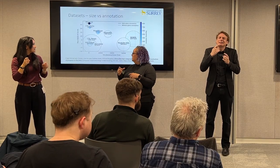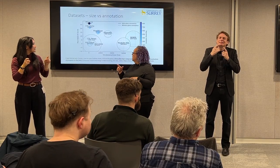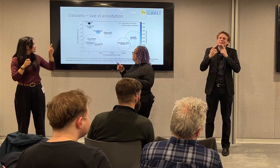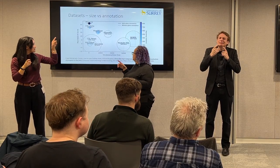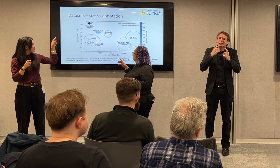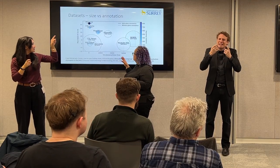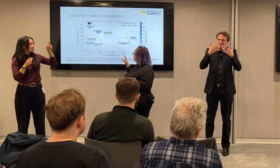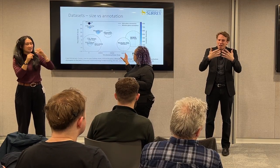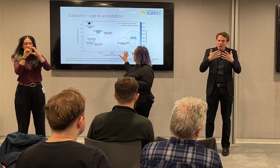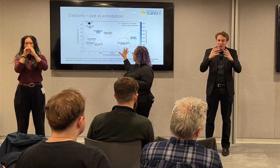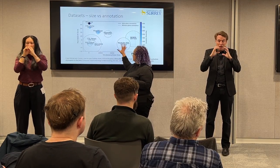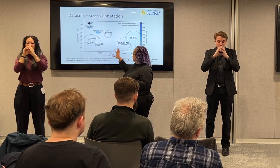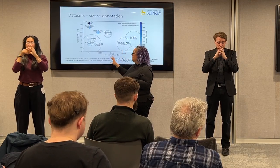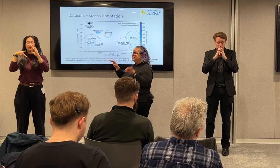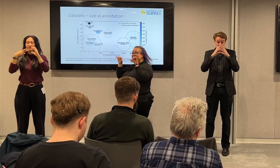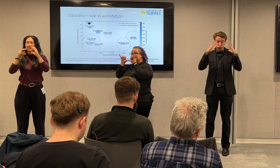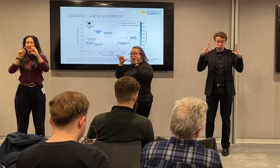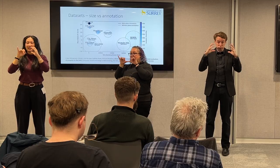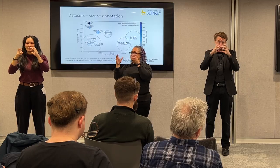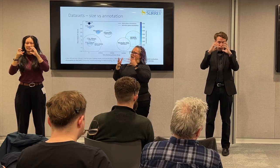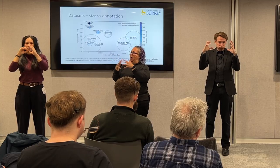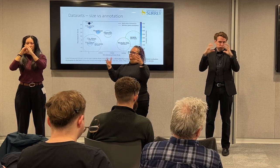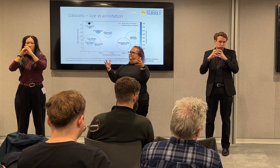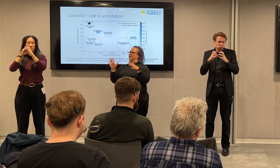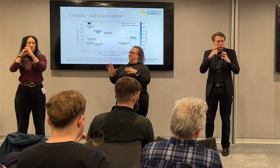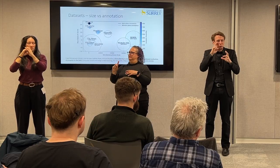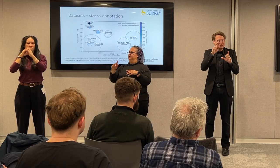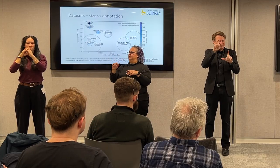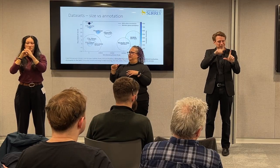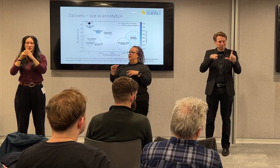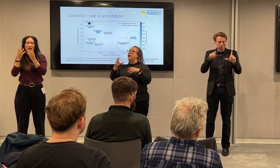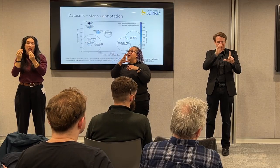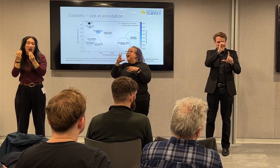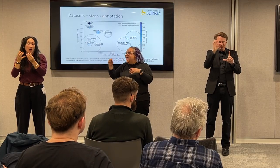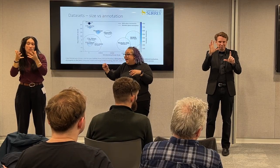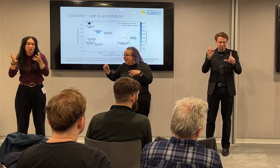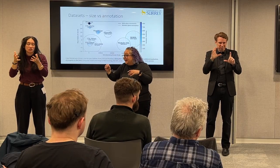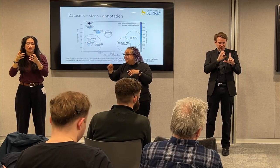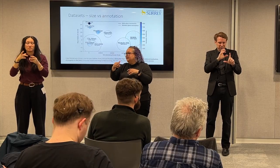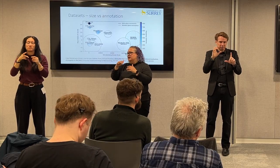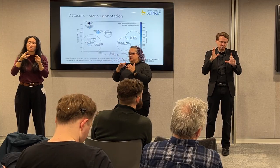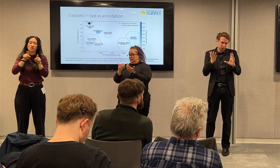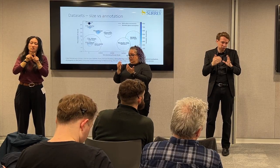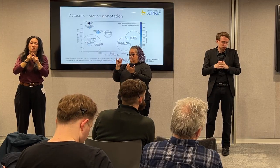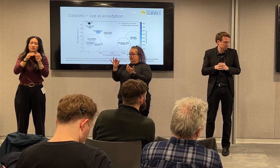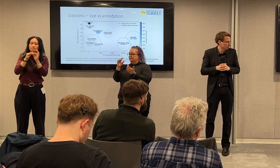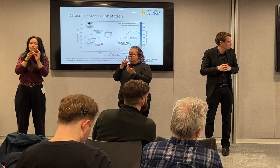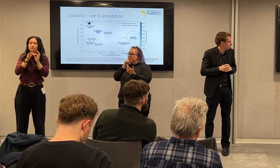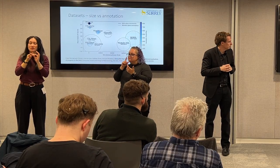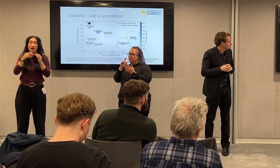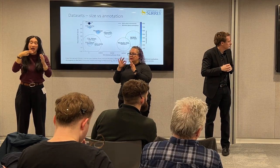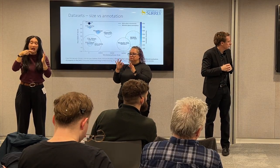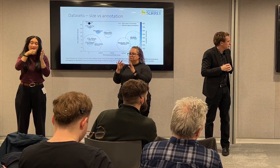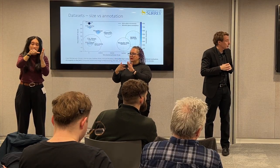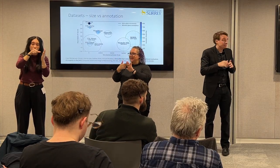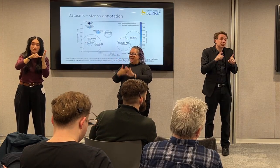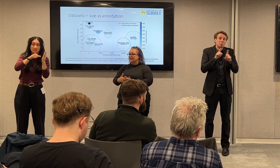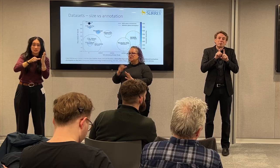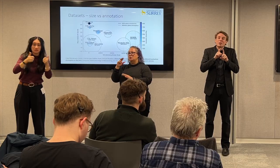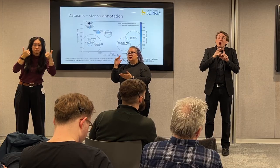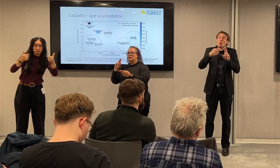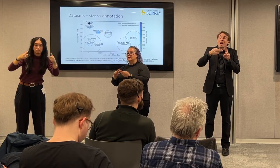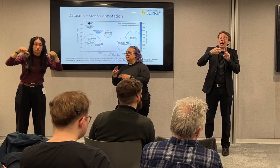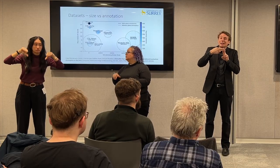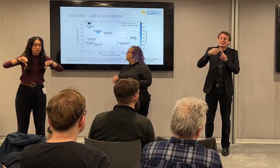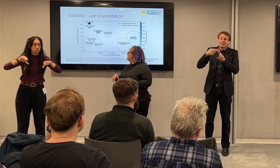is, but it's also how well it's been annotated. So things like MindDGS,